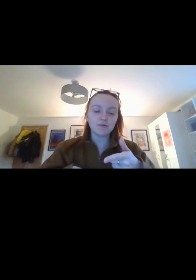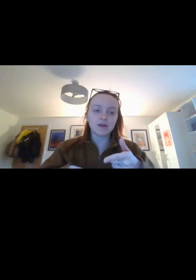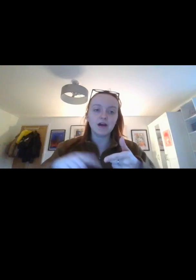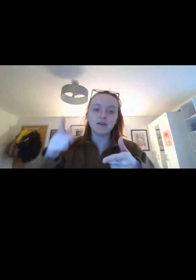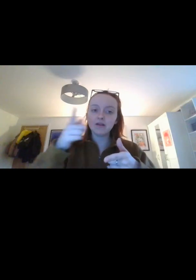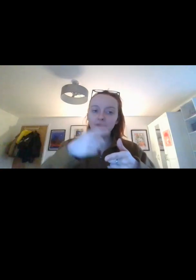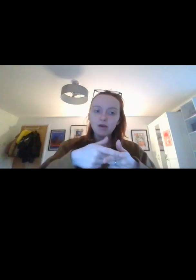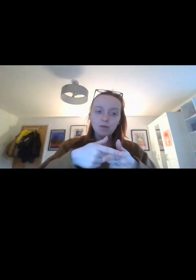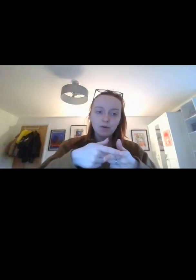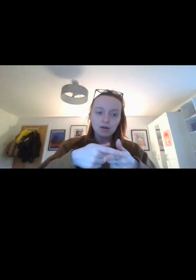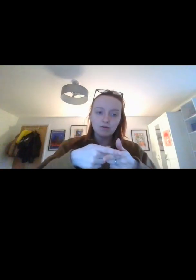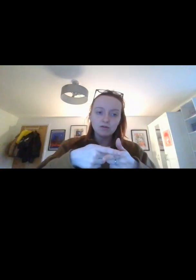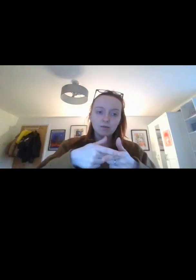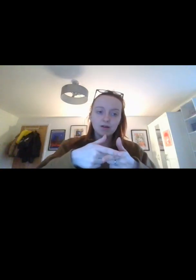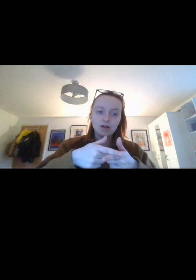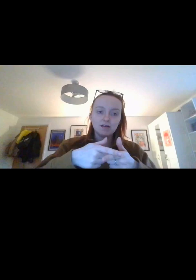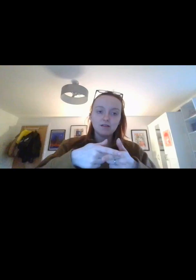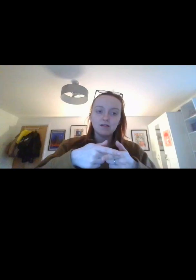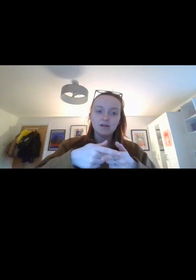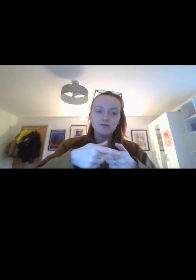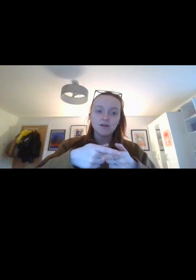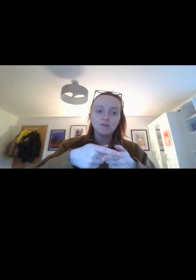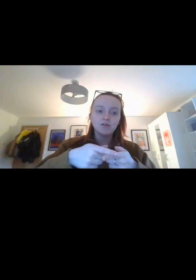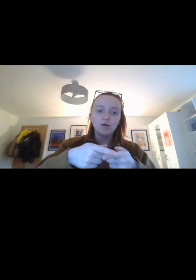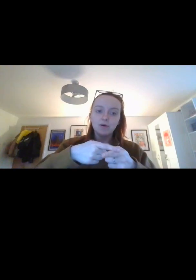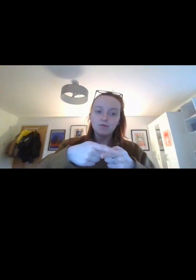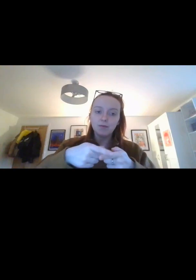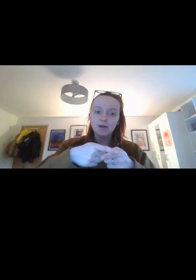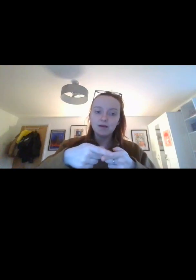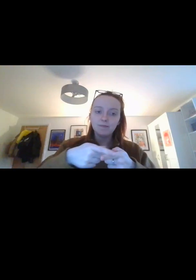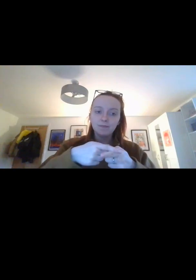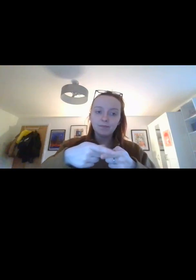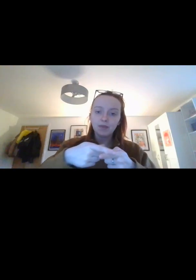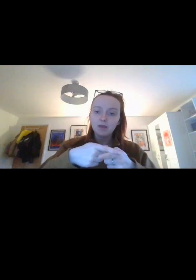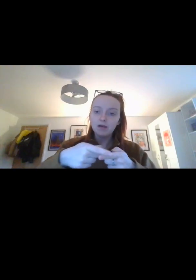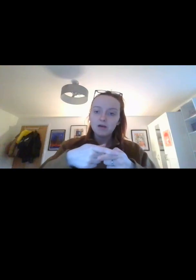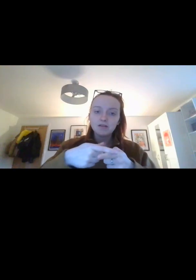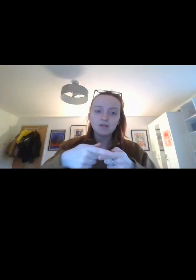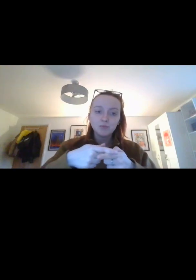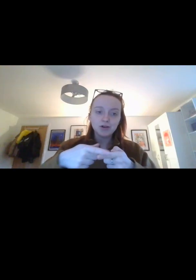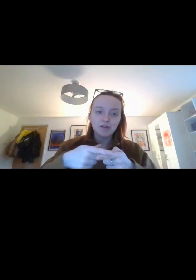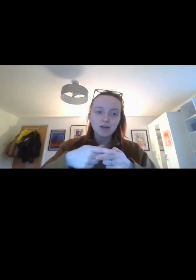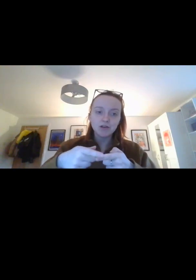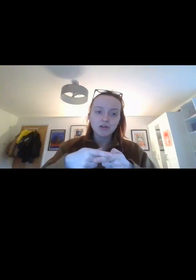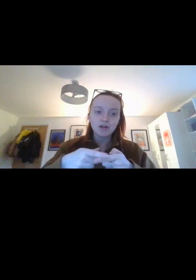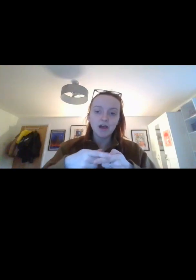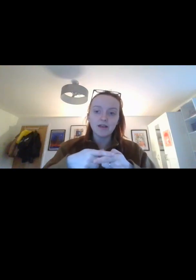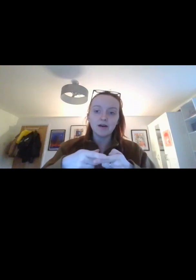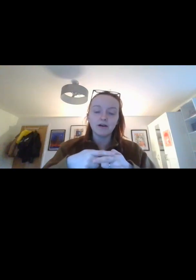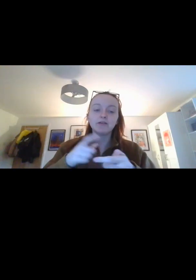non-dominant hand, putting your dominant hand's index finger on top and rubbing it. So that's British, and then